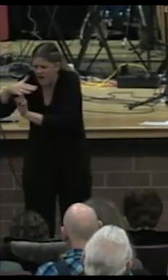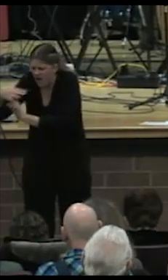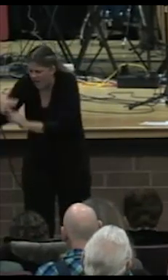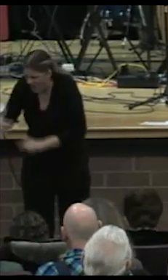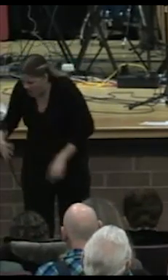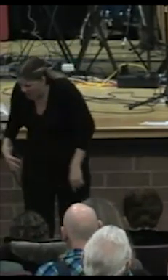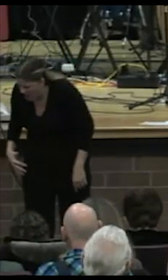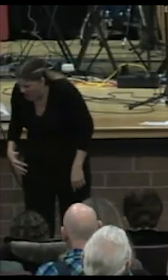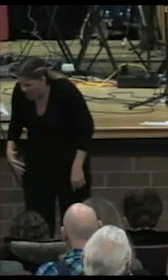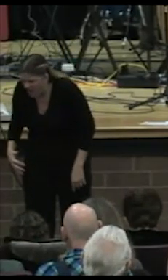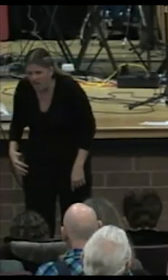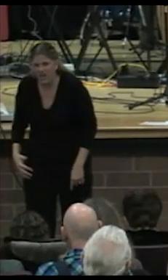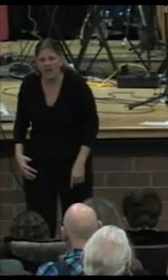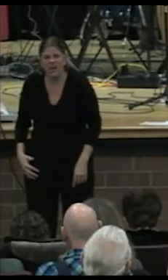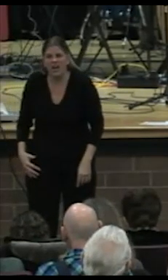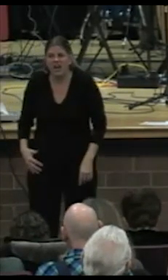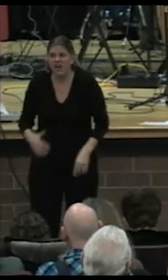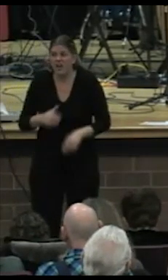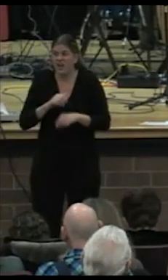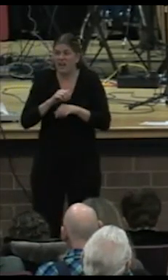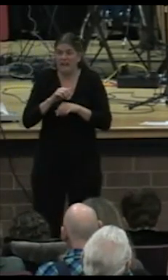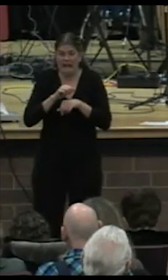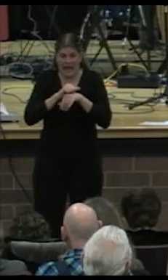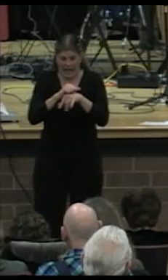And I was like,